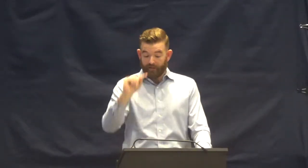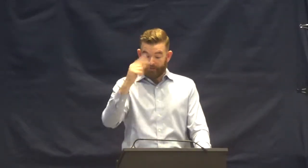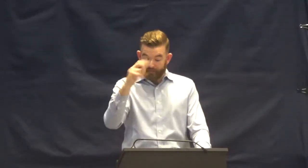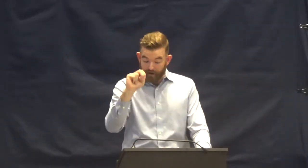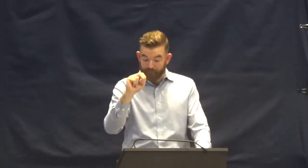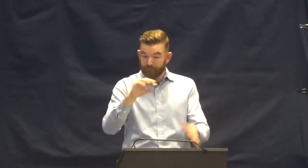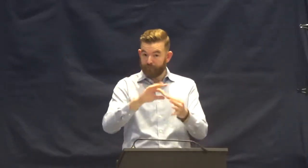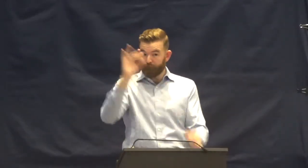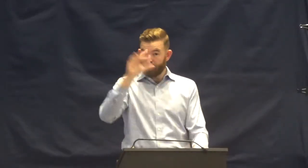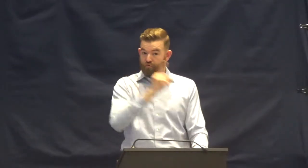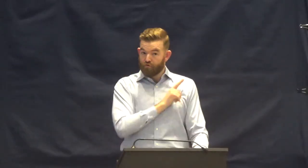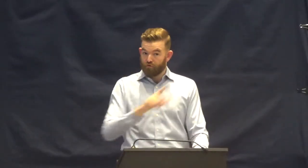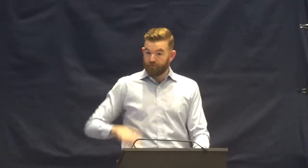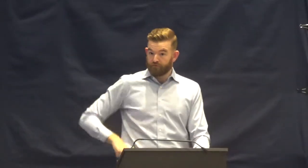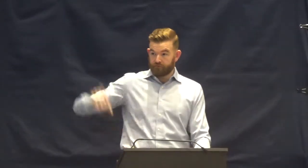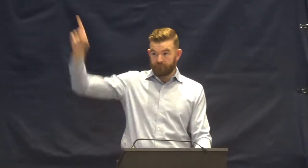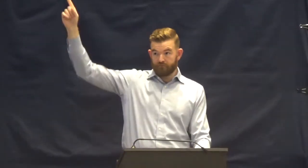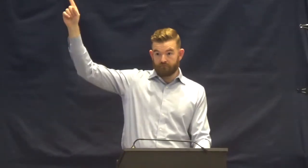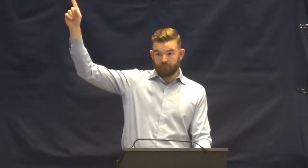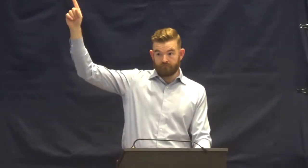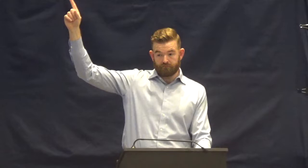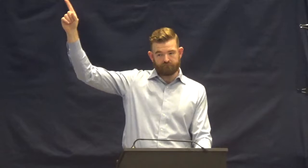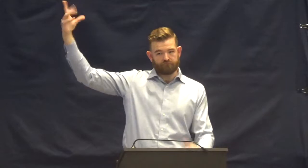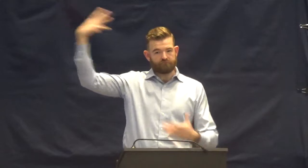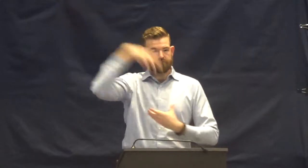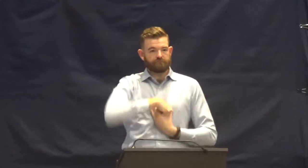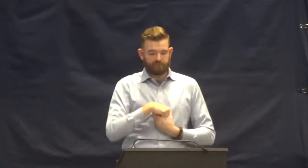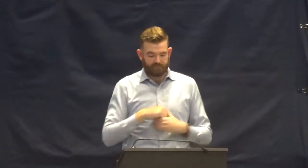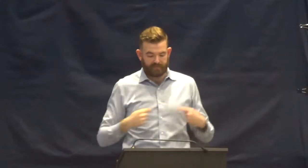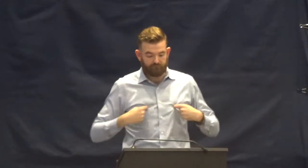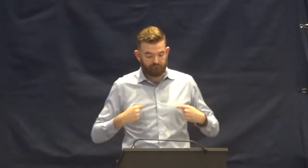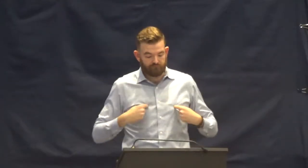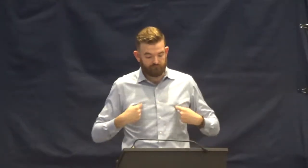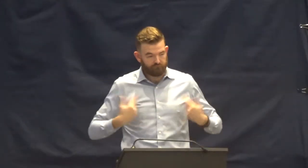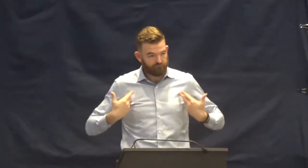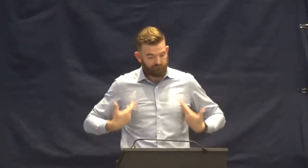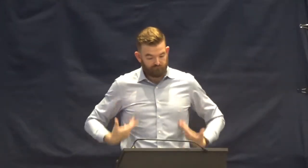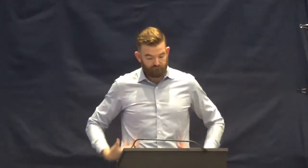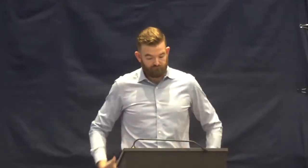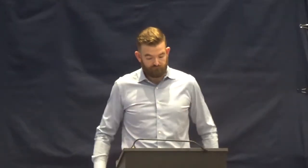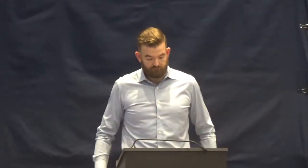he said, "The Spirit of the Lord is on me.